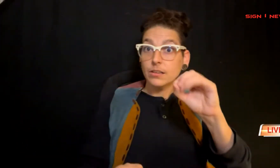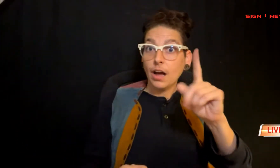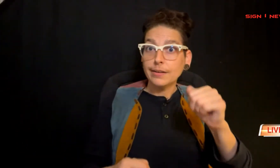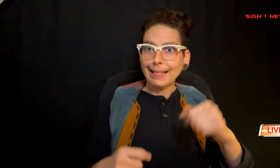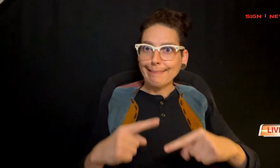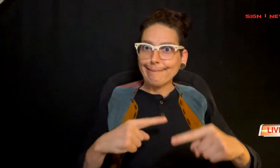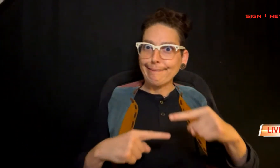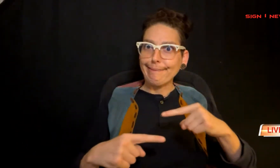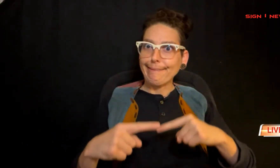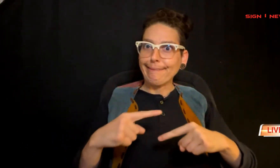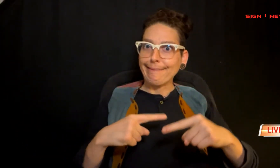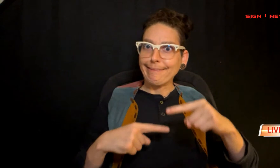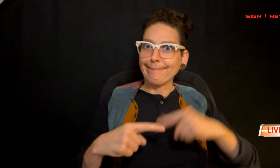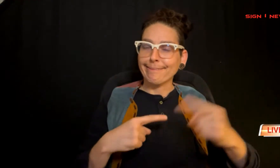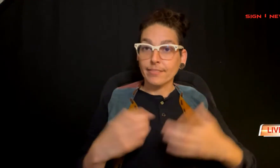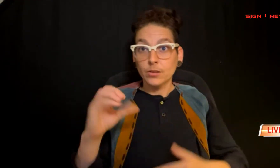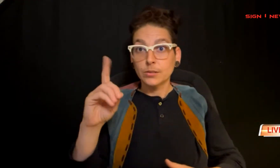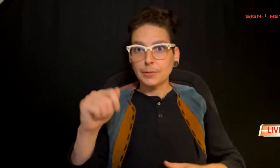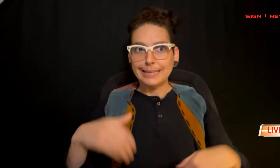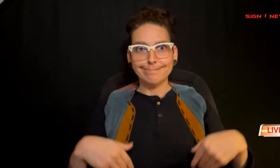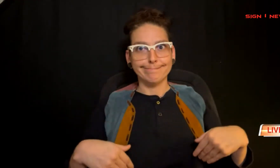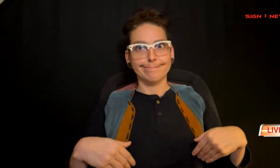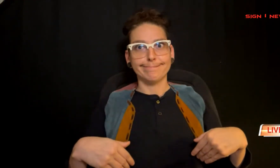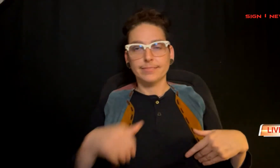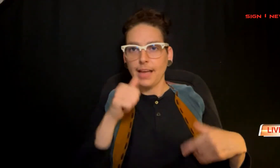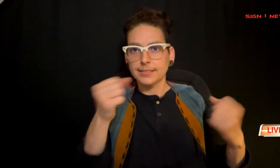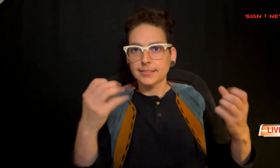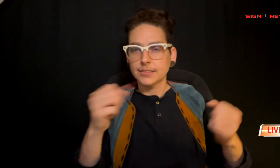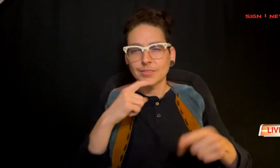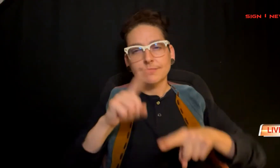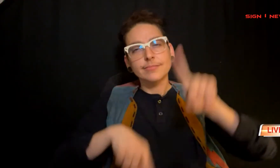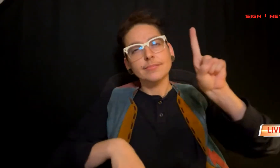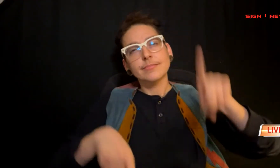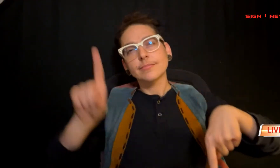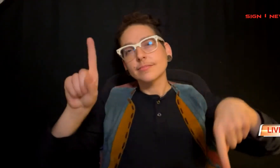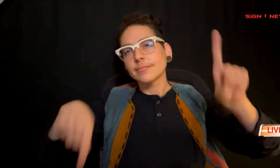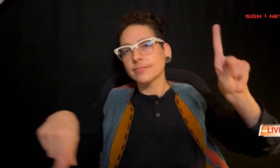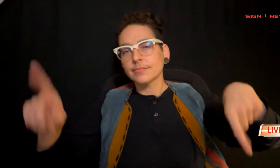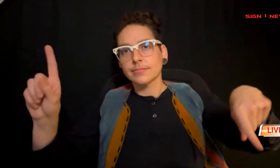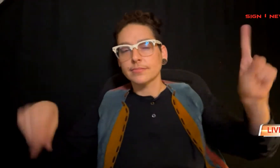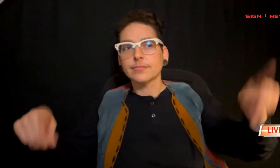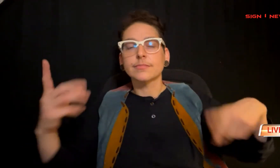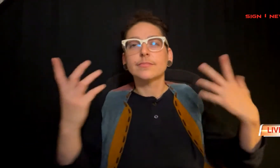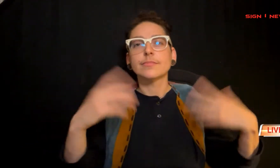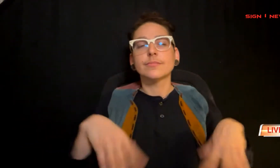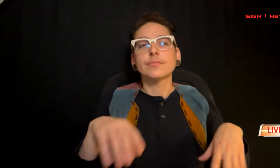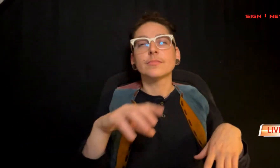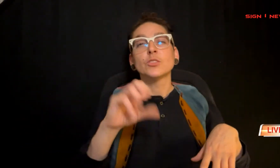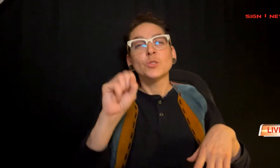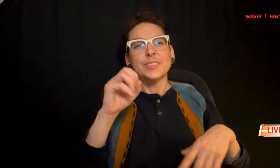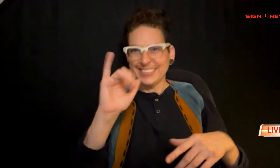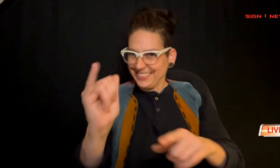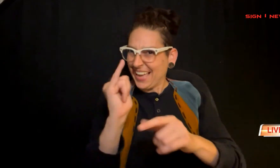Some coders have amazing skills, and some coders will have basic signs, and some coders can't sign at all. So it's so diverse.